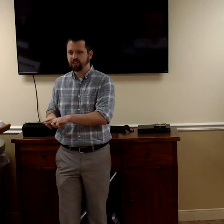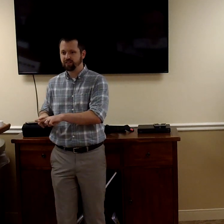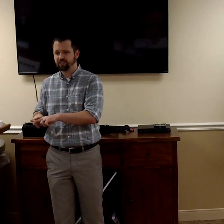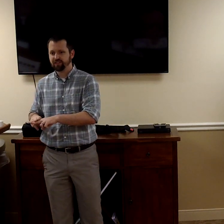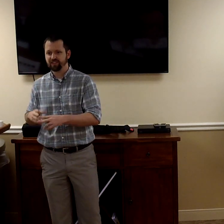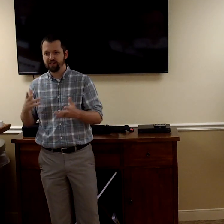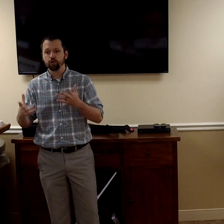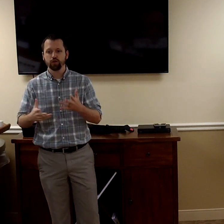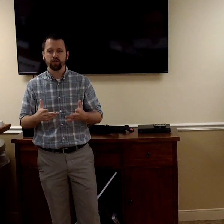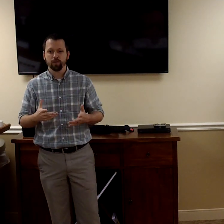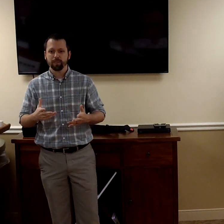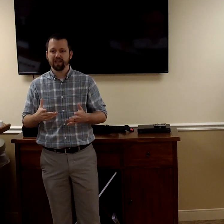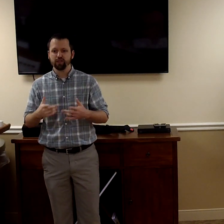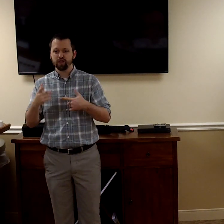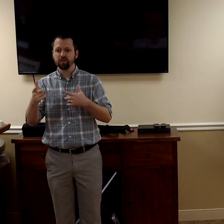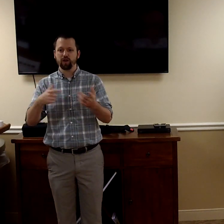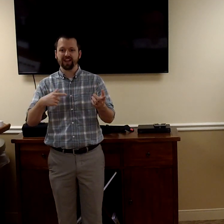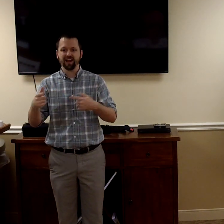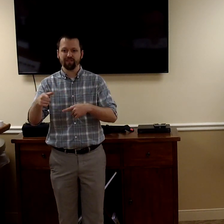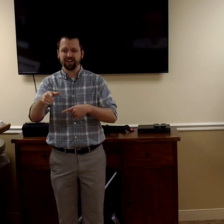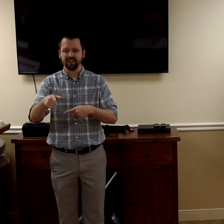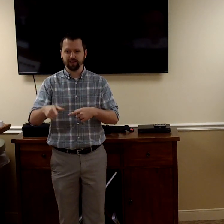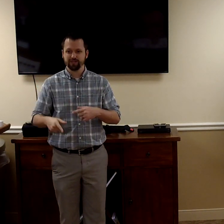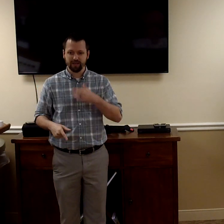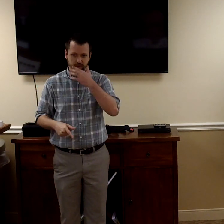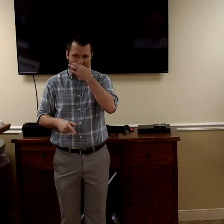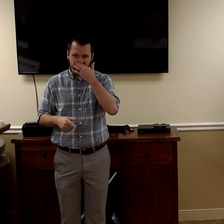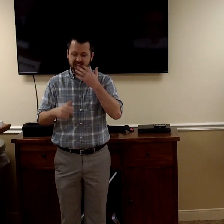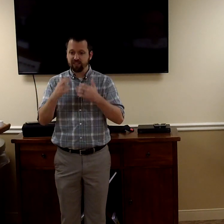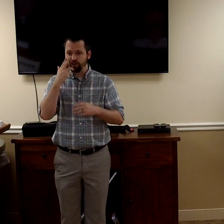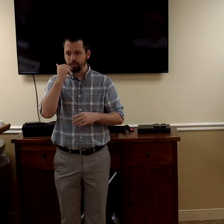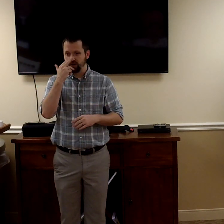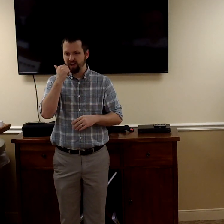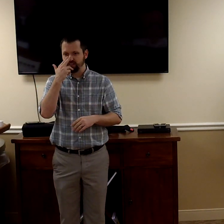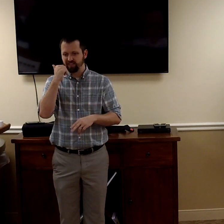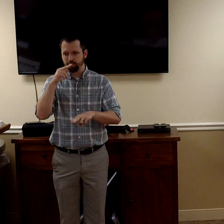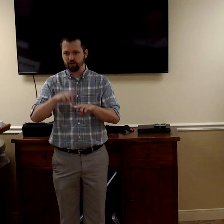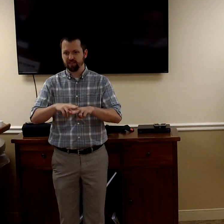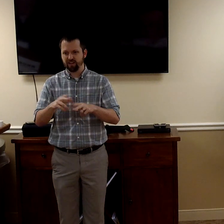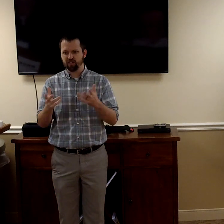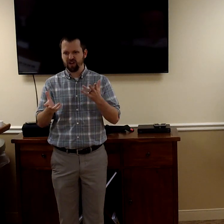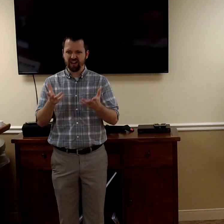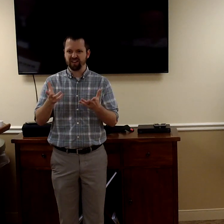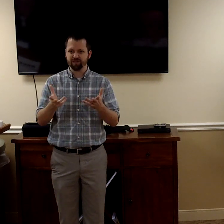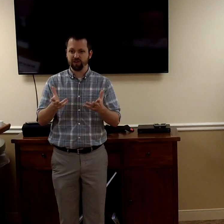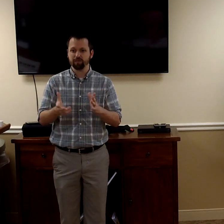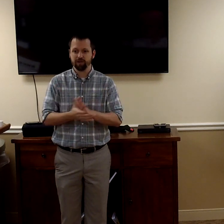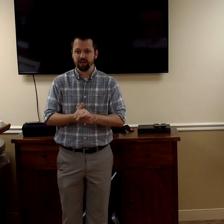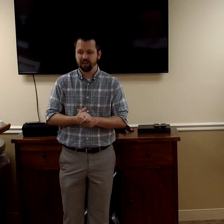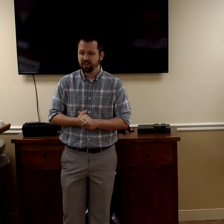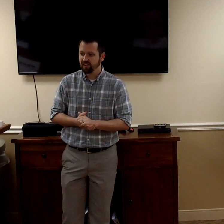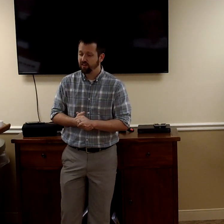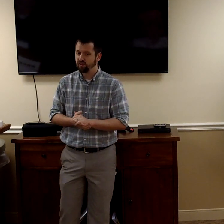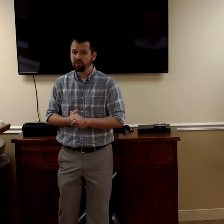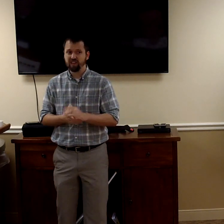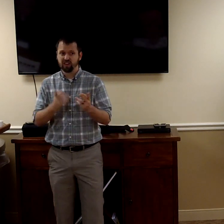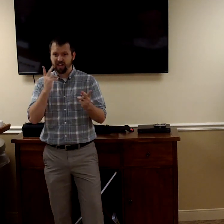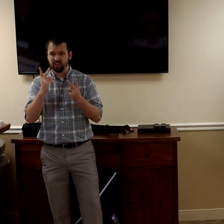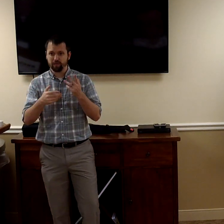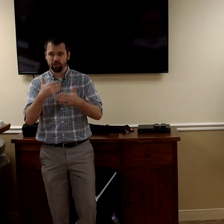Right. So That's how I was looking at yeah, it. that's the right kind of idea. So, and that's a very pronounced example because they are kind of different. But there, you'll see a lot of them as you go